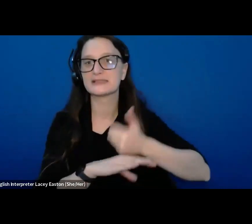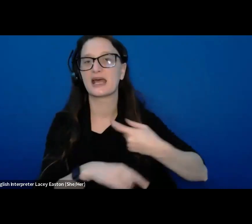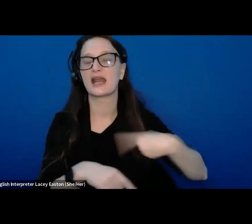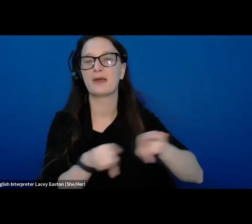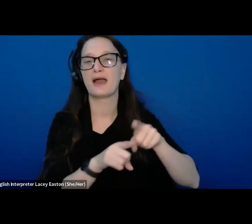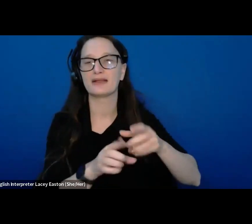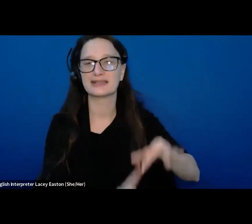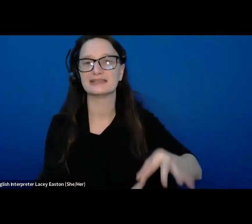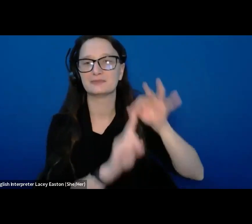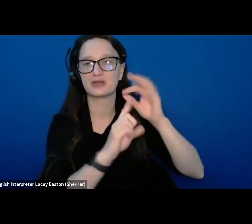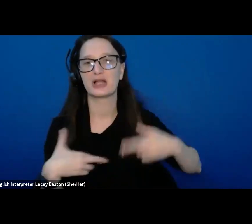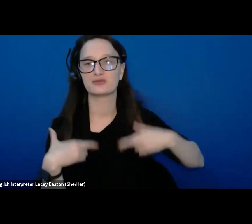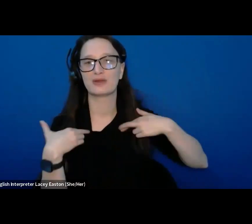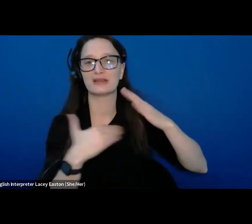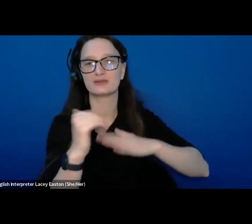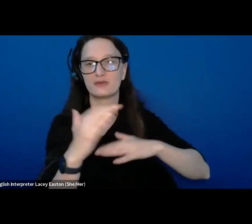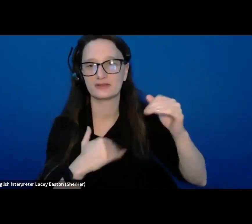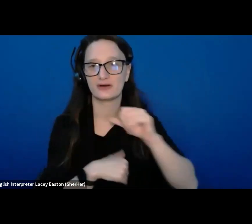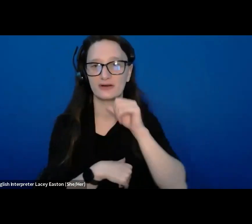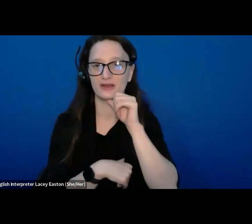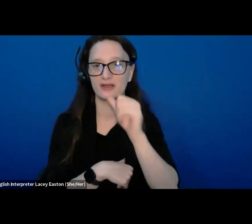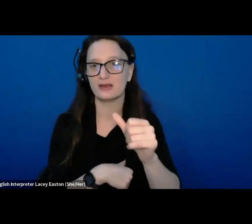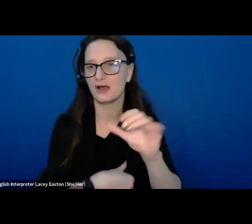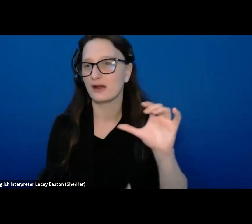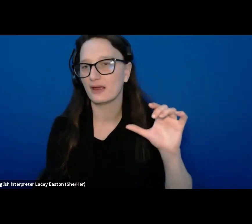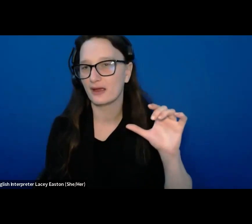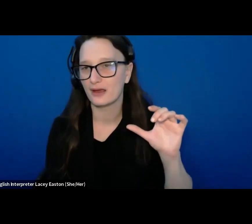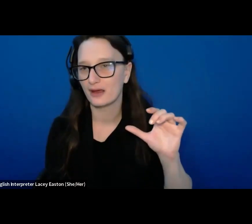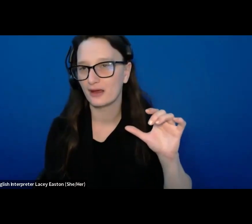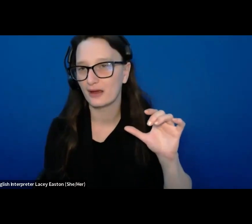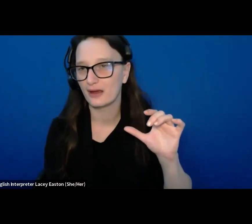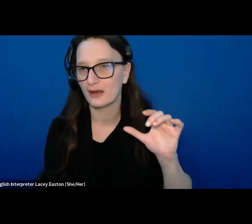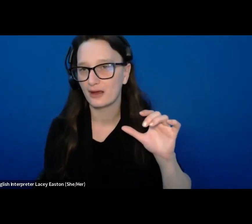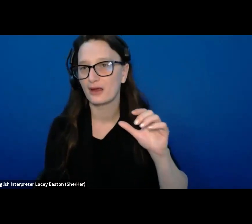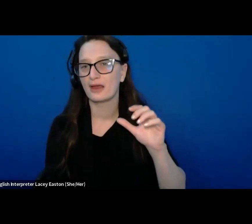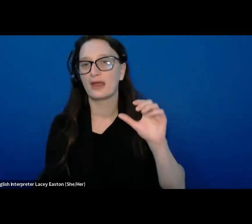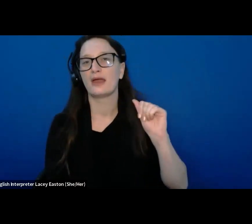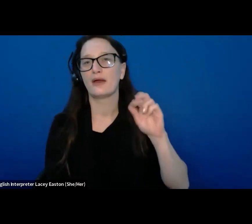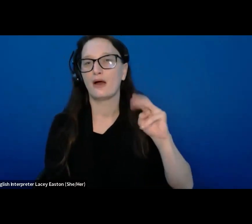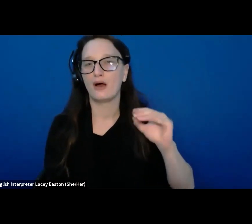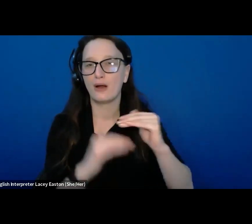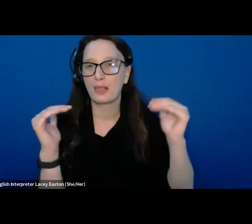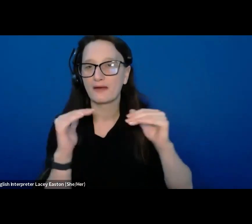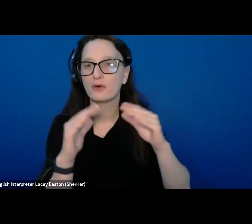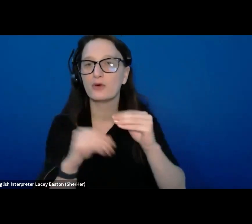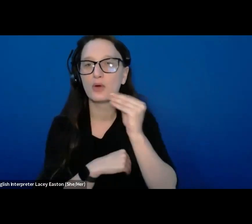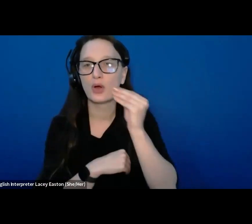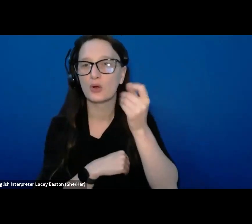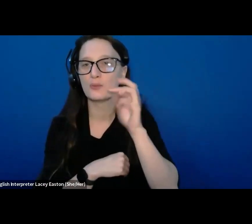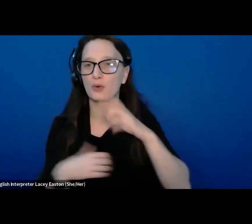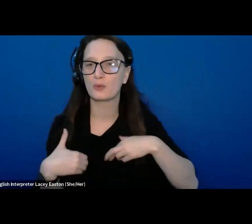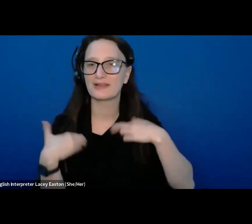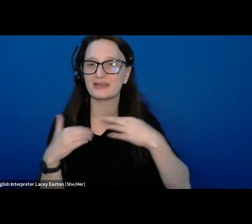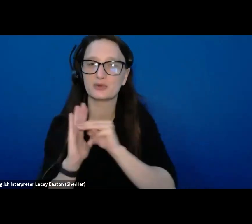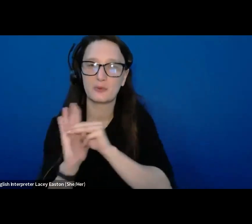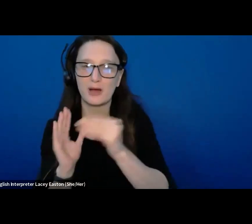facility instead of a ARM level home, an alternative residential model home. And so we are excited about that and